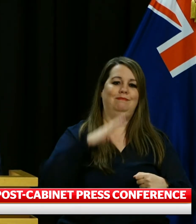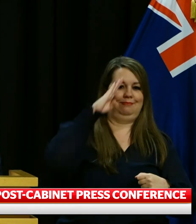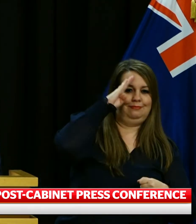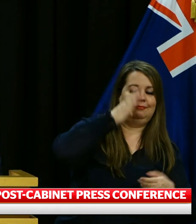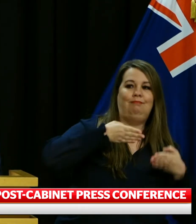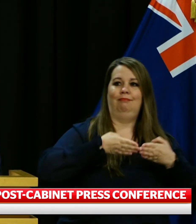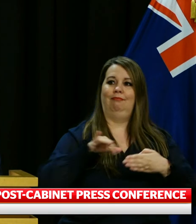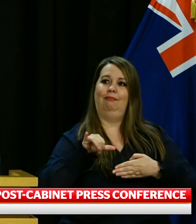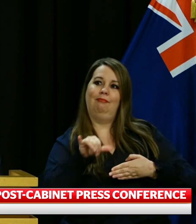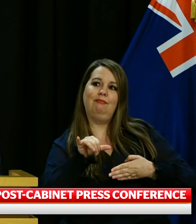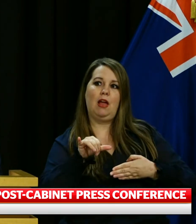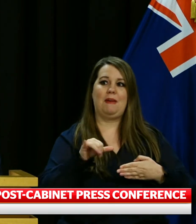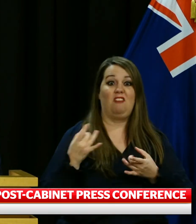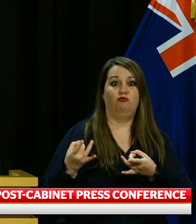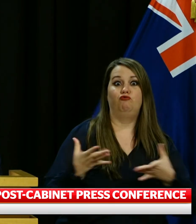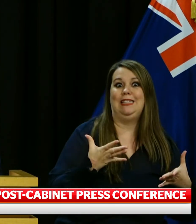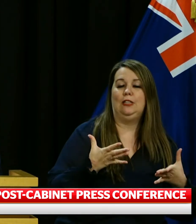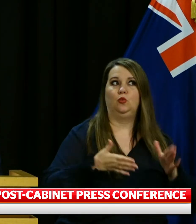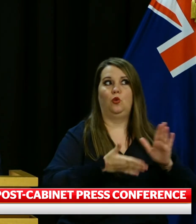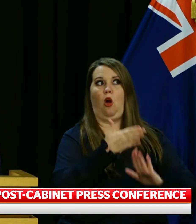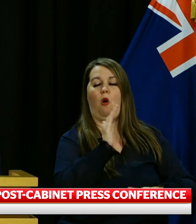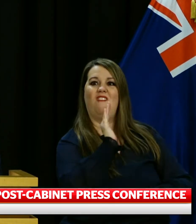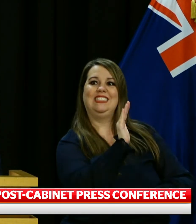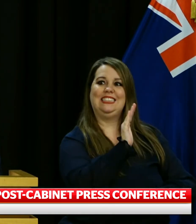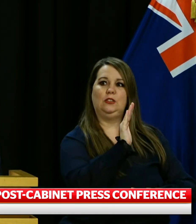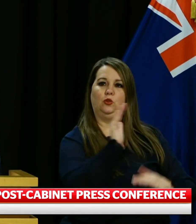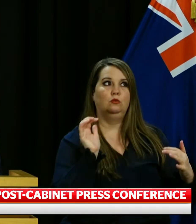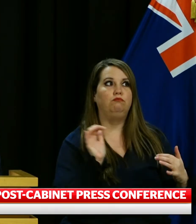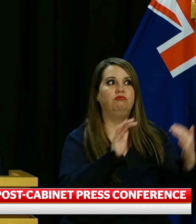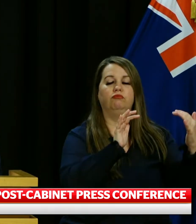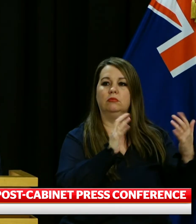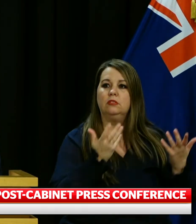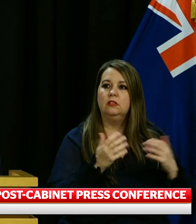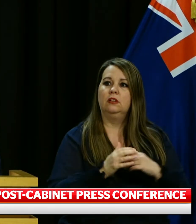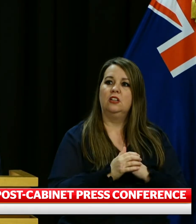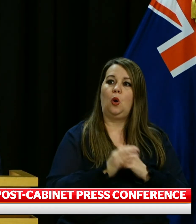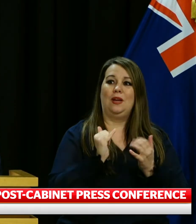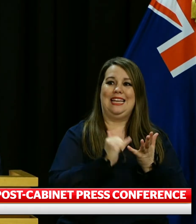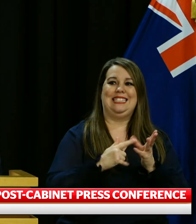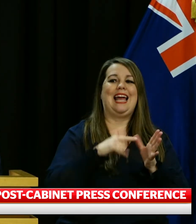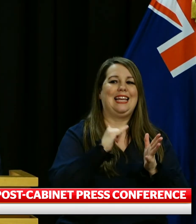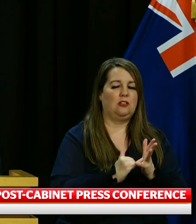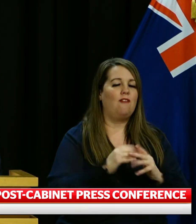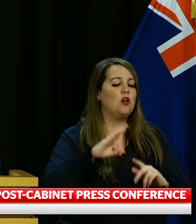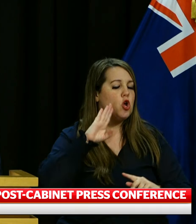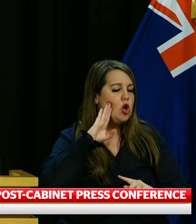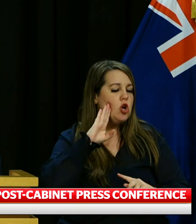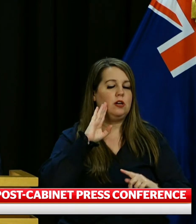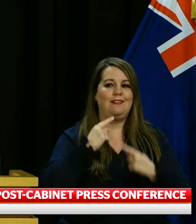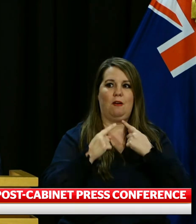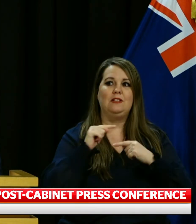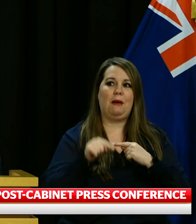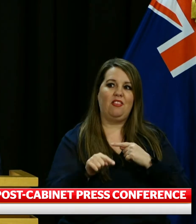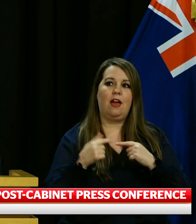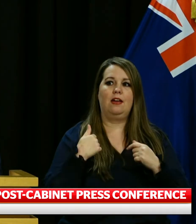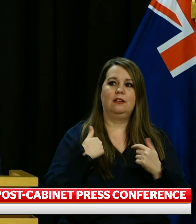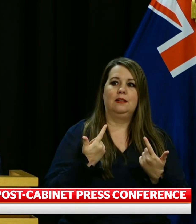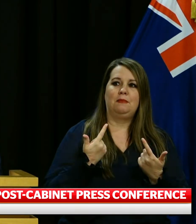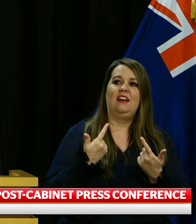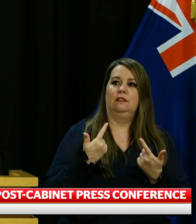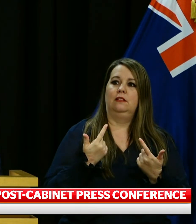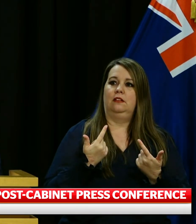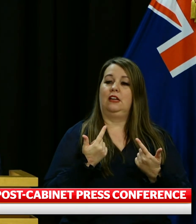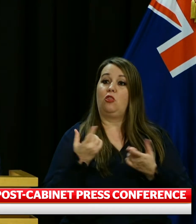before around recruitment to the SAS, but overall information about force deployment and force readiness isn't something that's